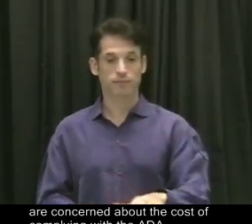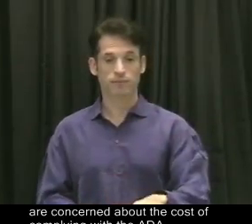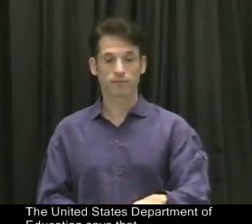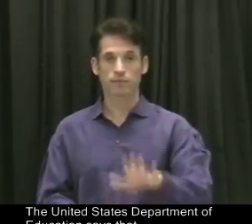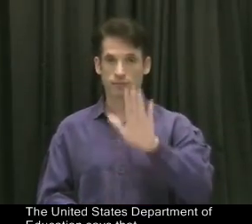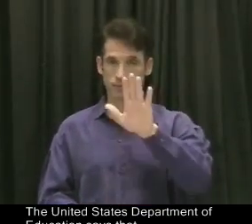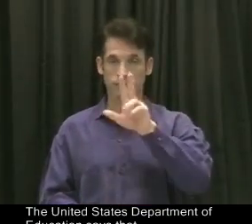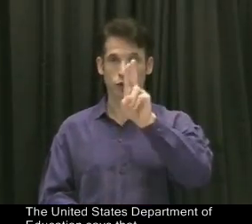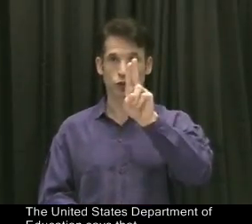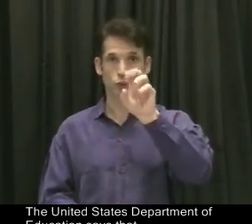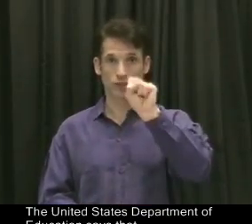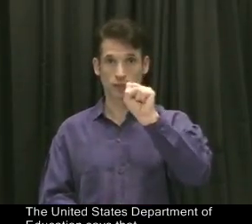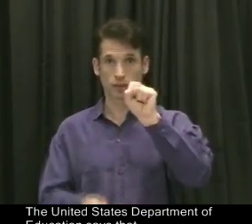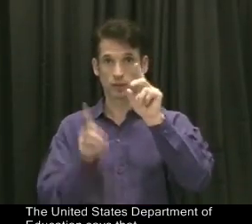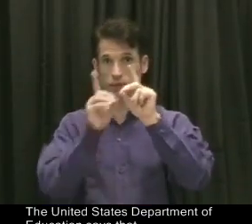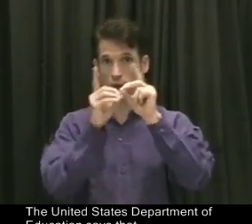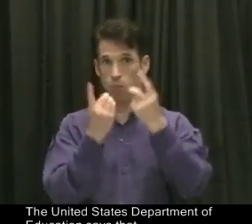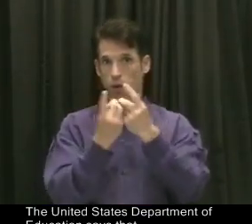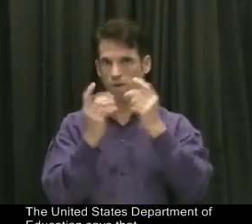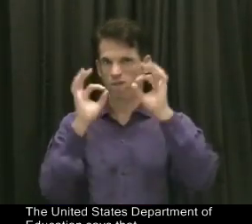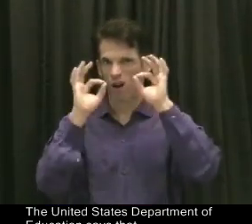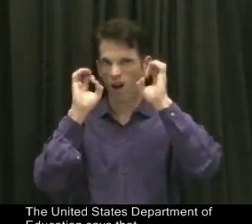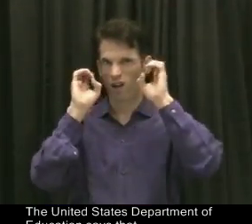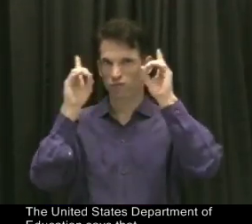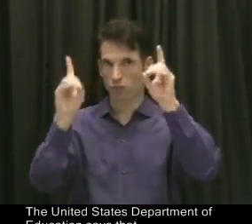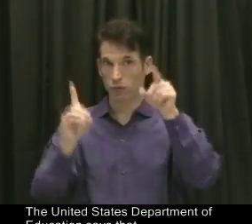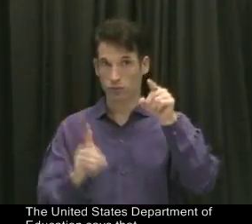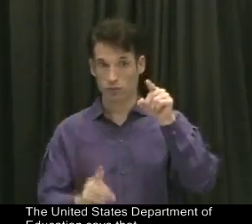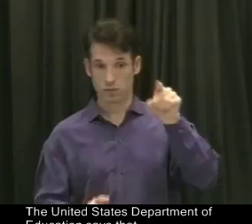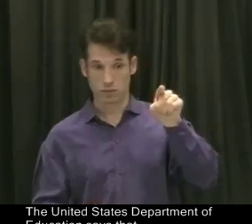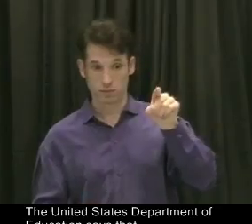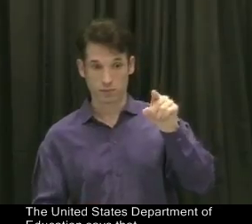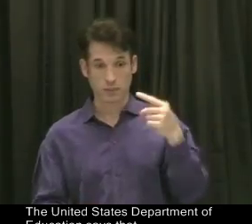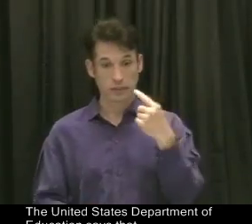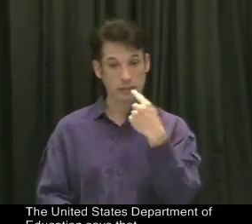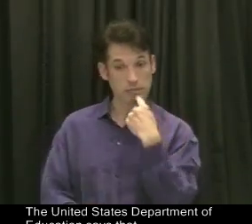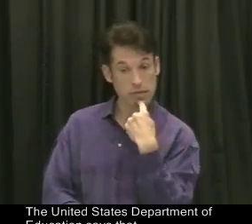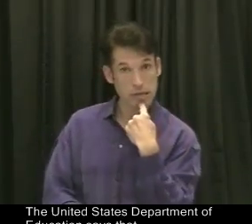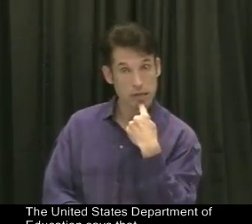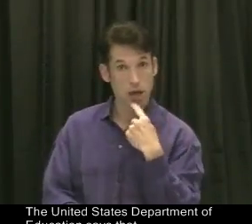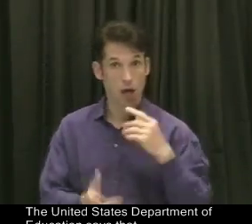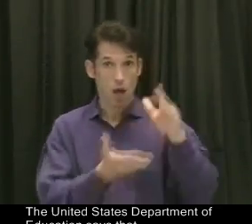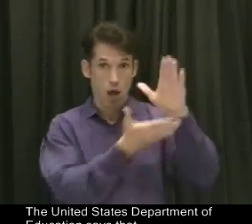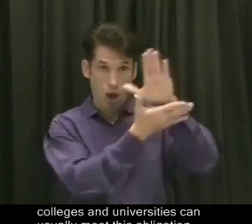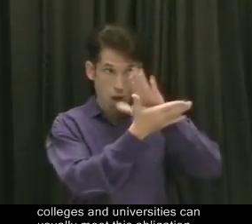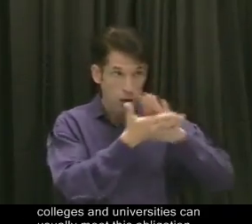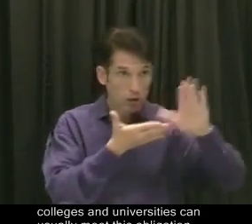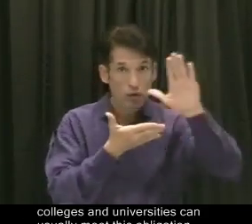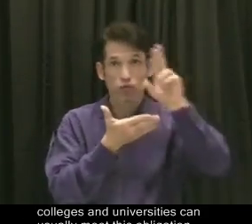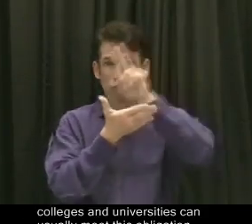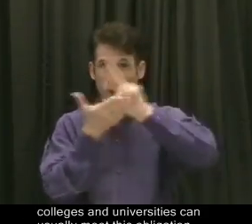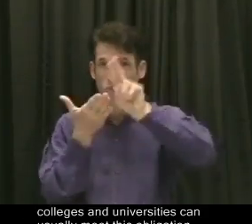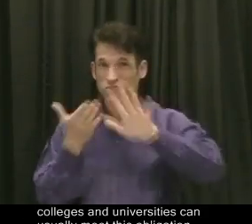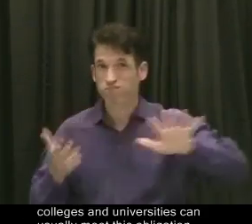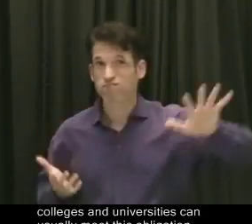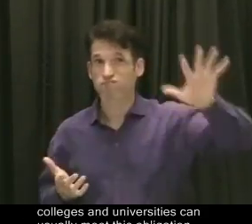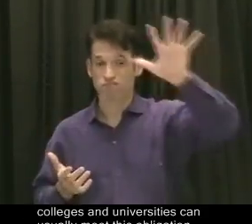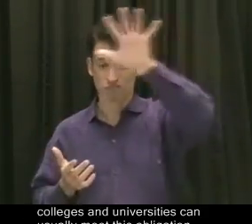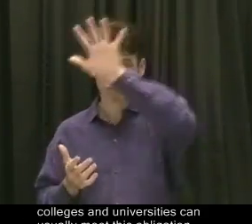The United States Department of Education says that colleges and universities can